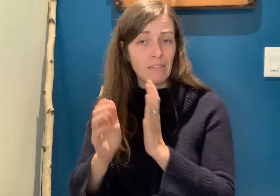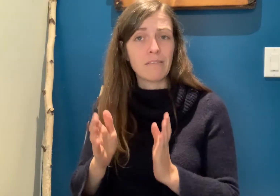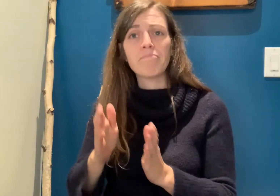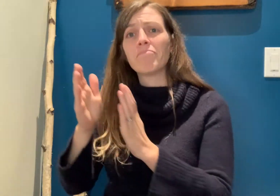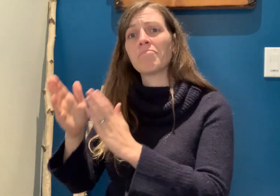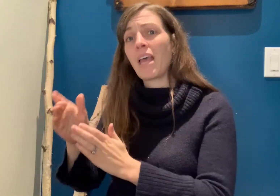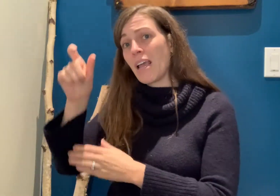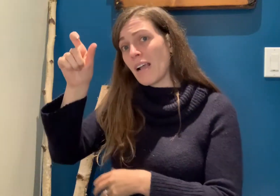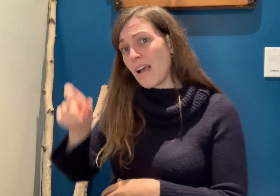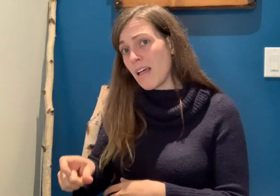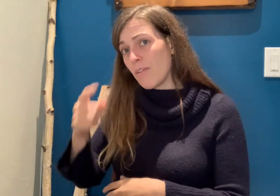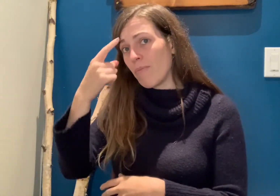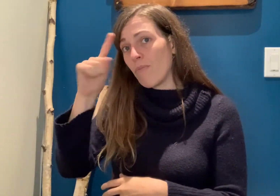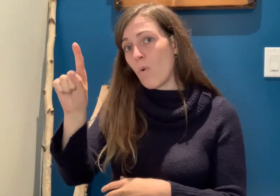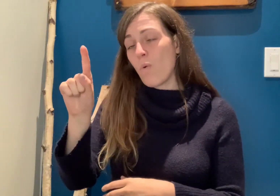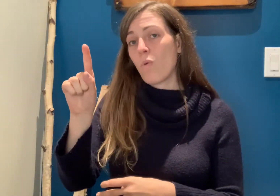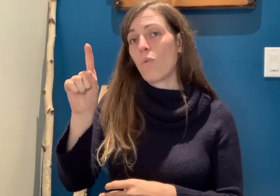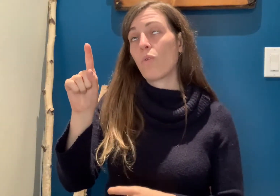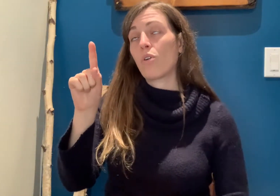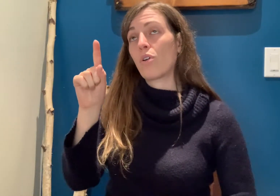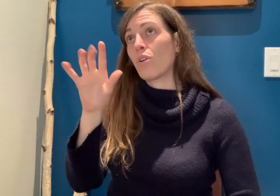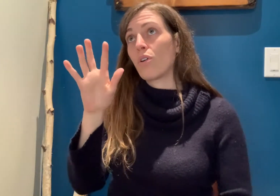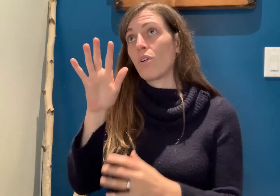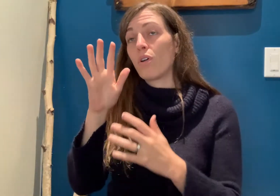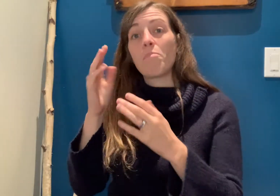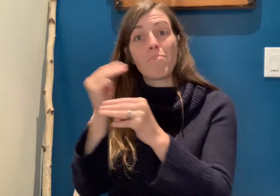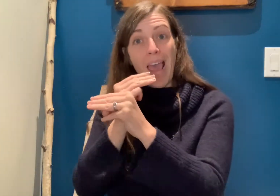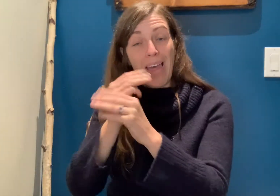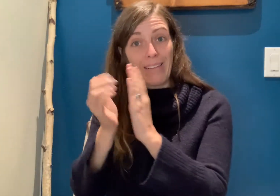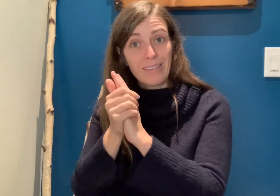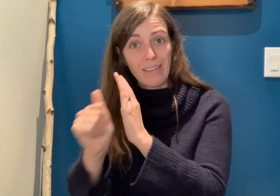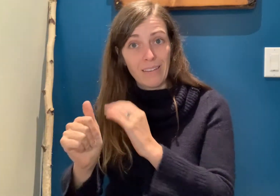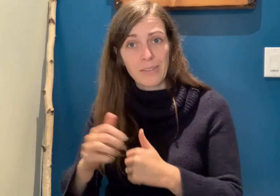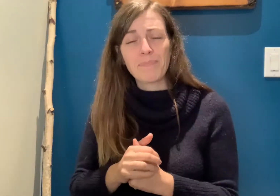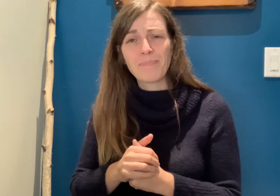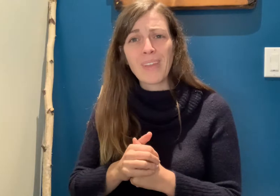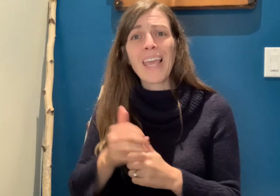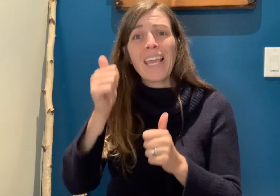skills, and a column for math skills.